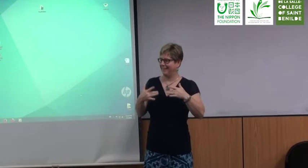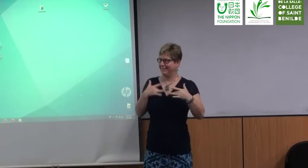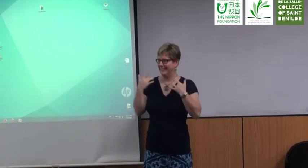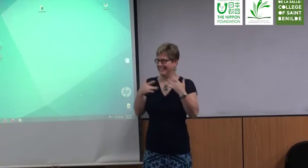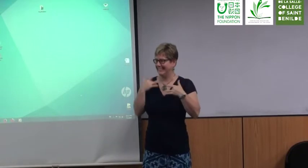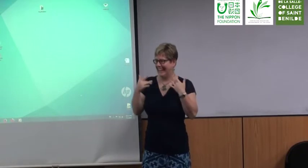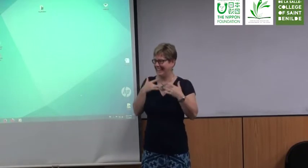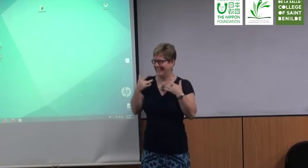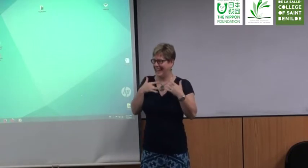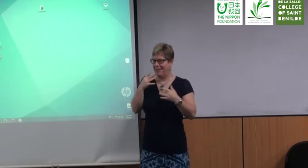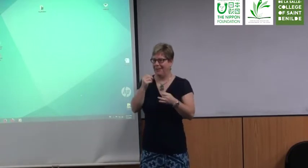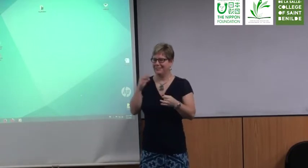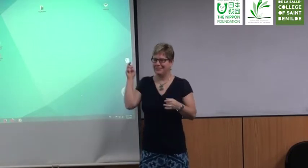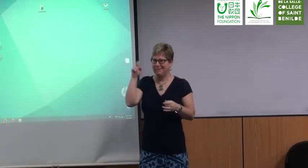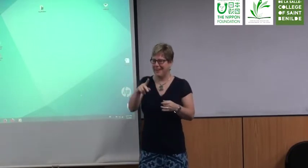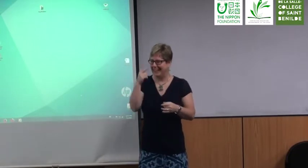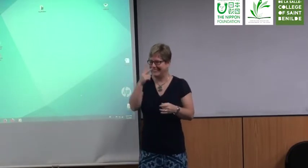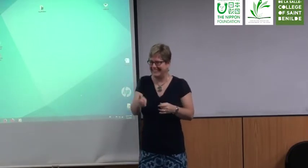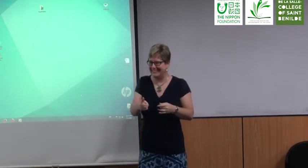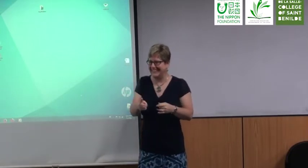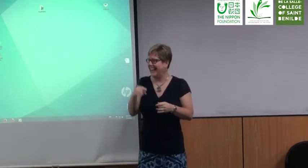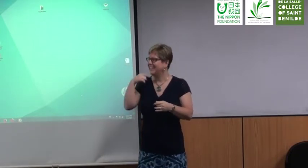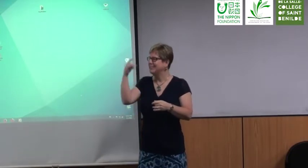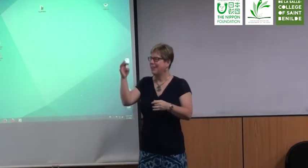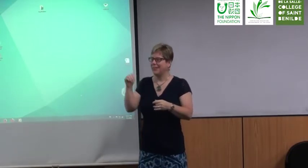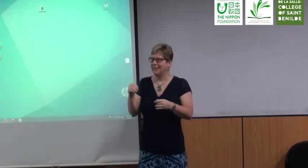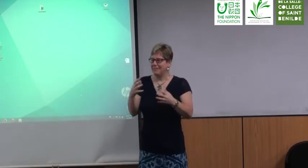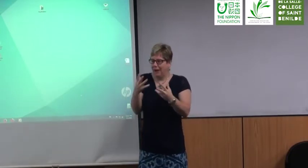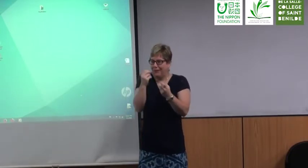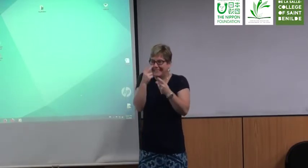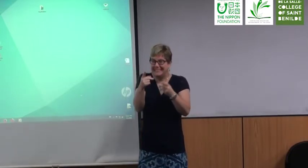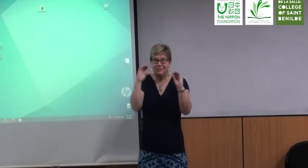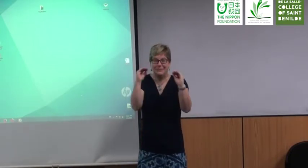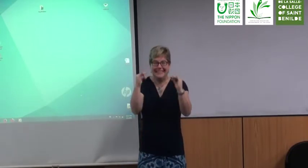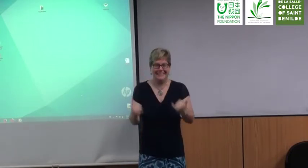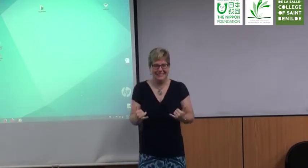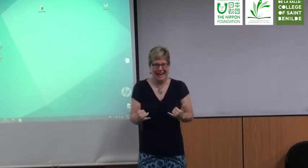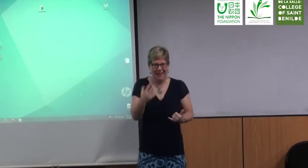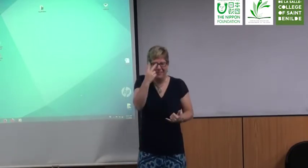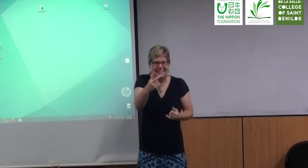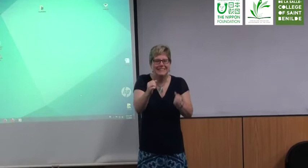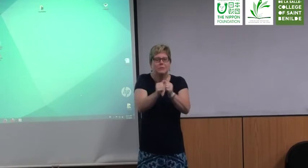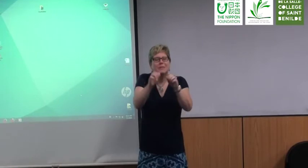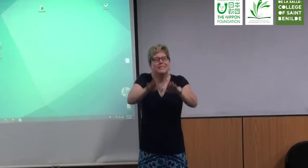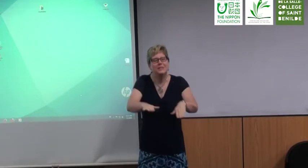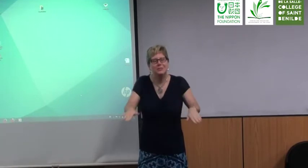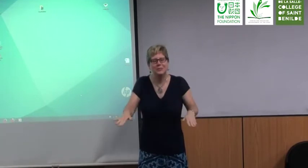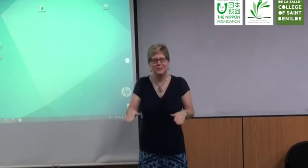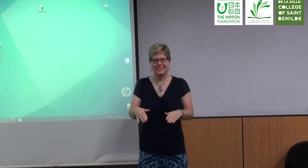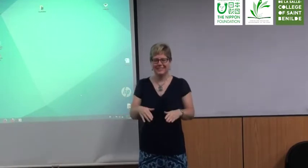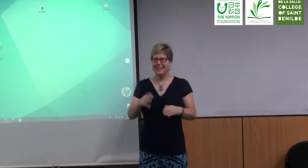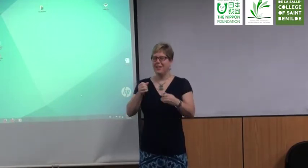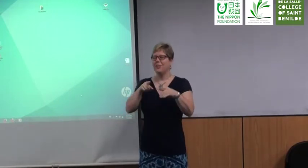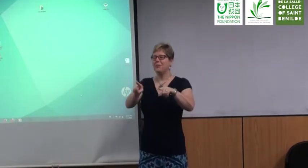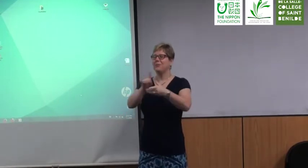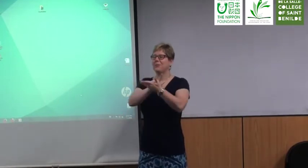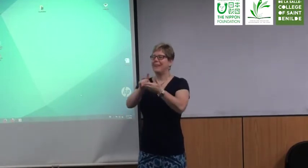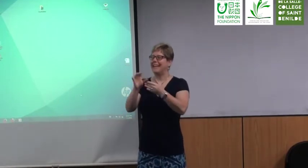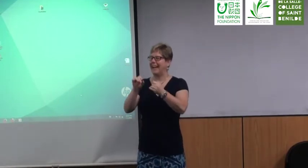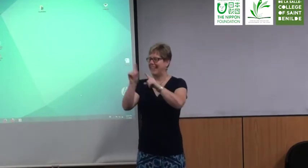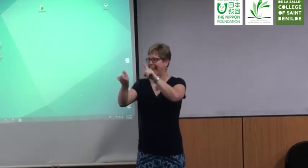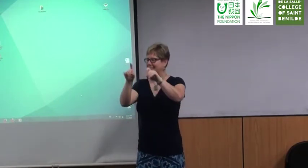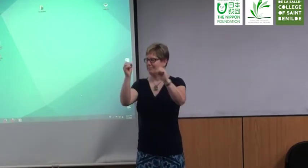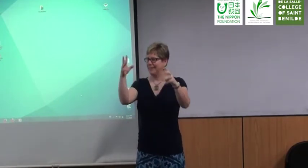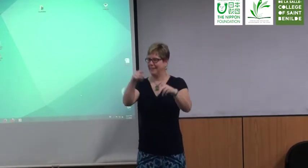I'm really impressed at the eagerness, and I'm really excited to go back and see how you guys developed and